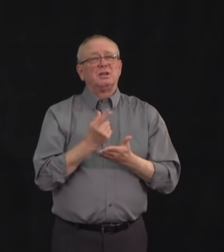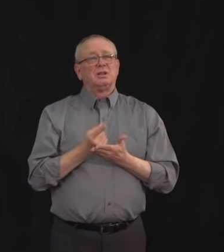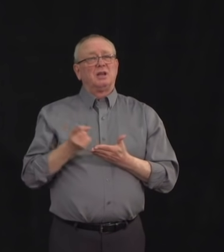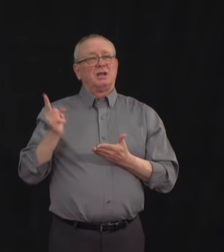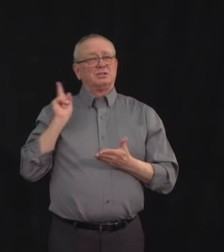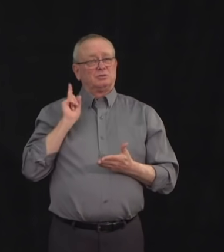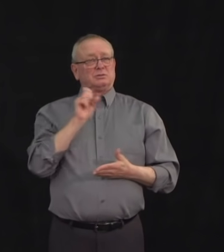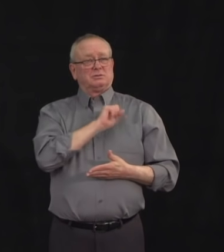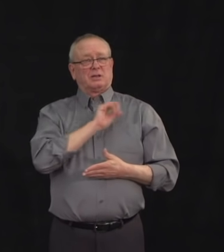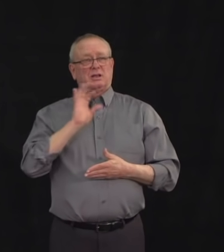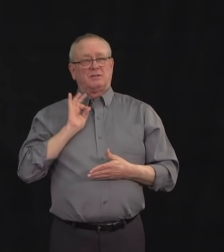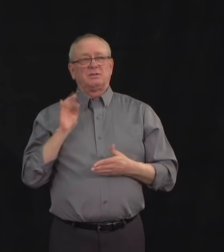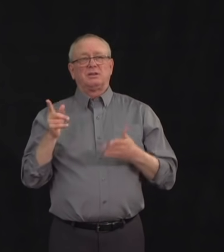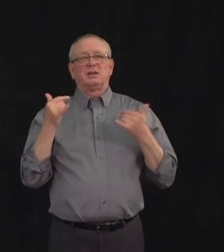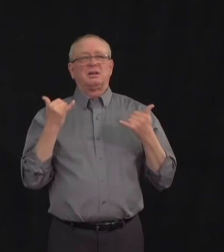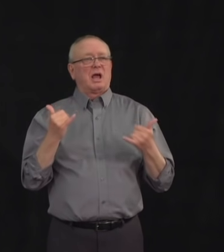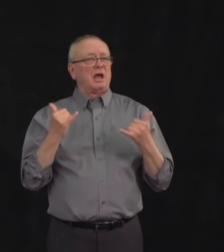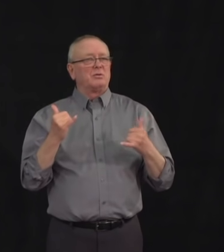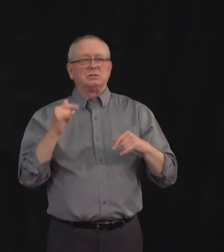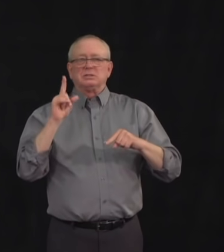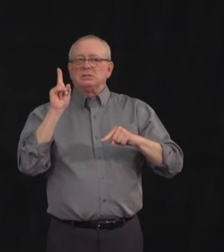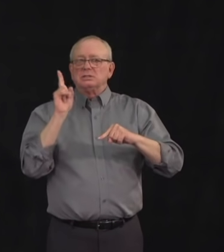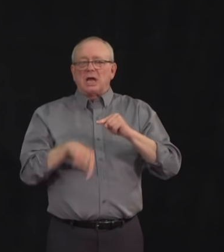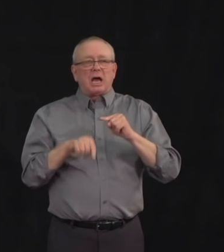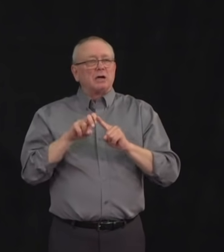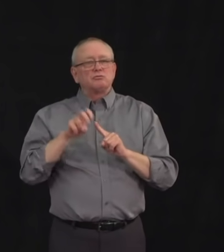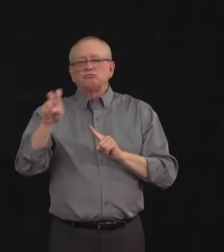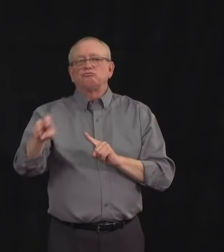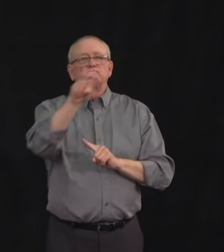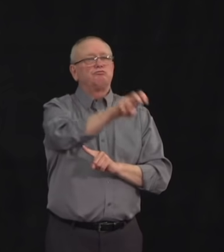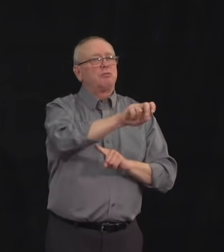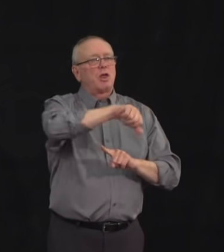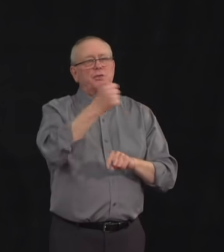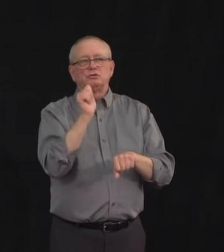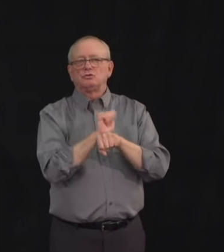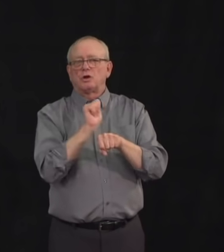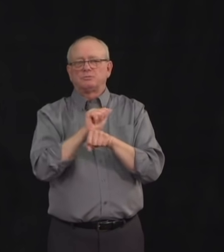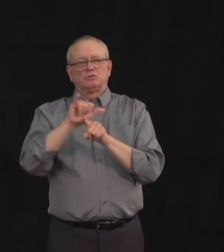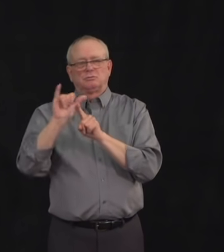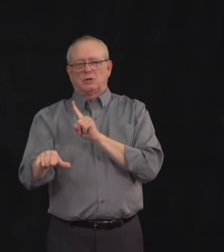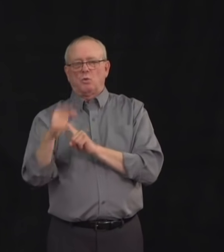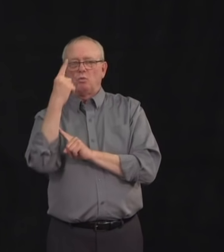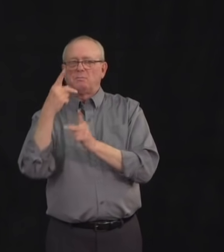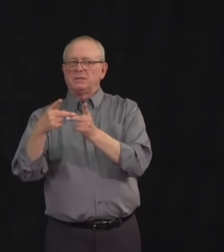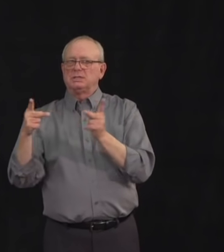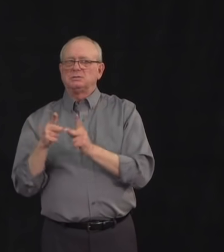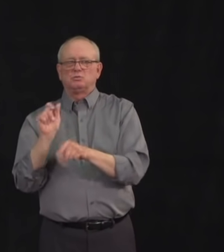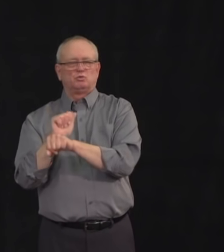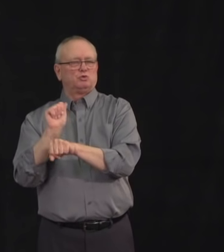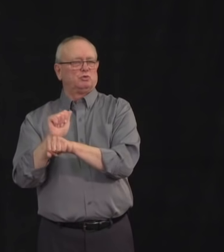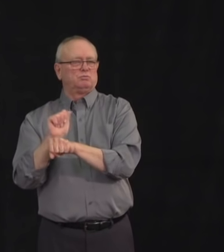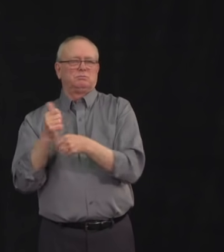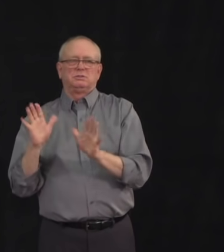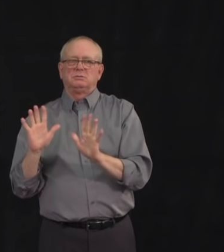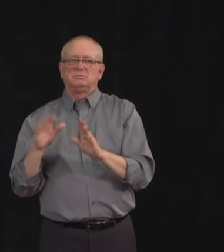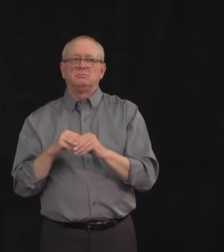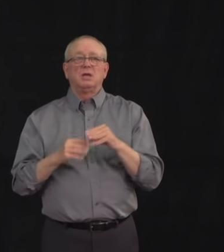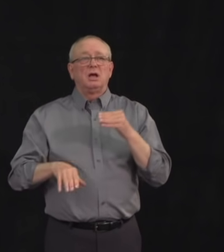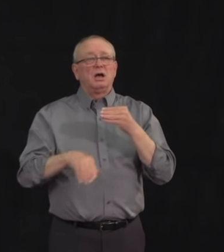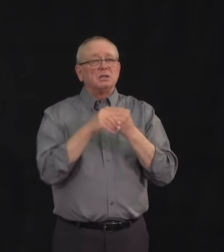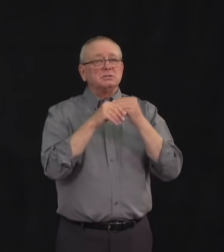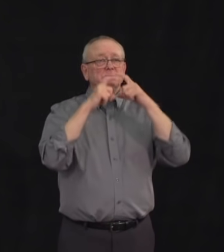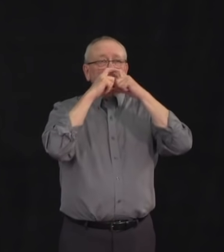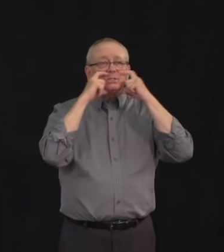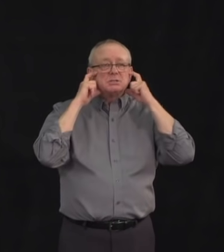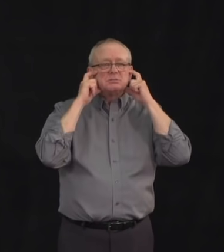site. Other updated requirements, including mask usage for staff, were established to help ensure seniors